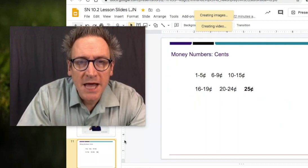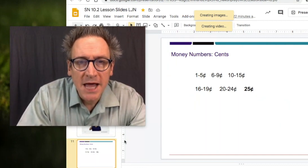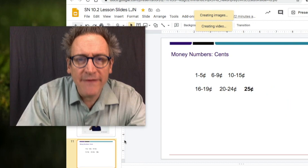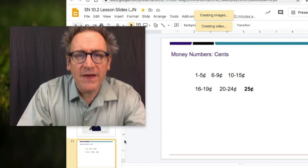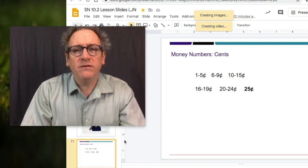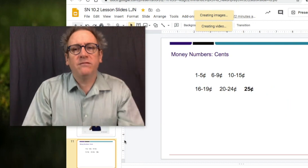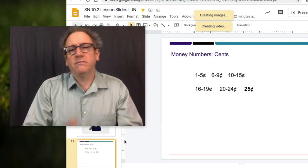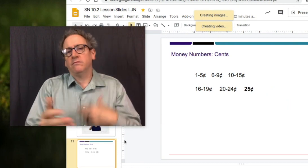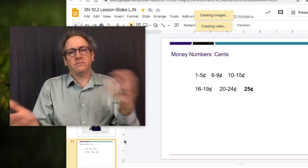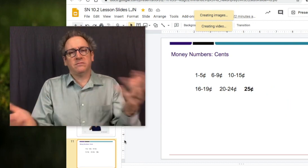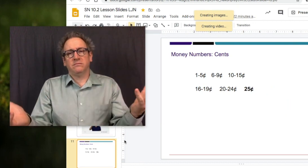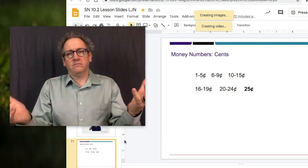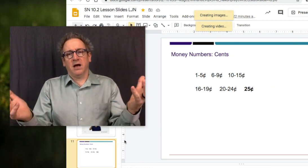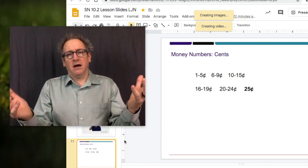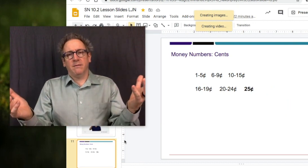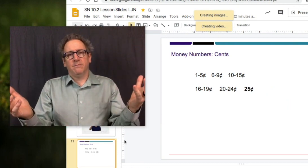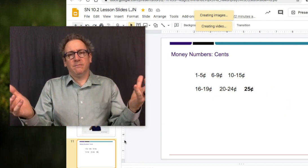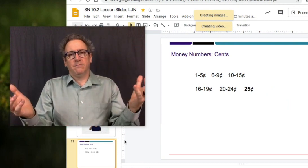And then